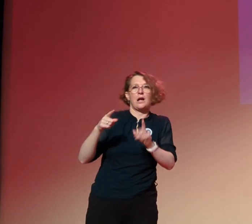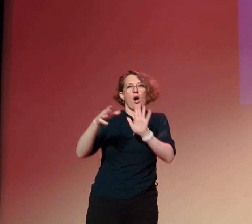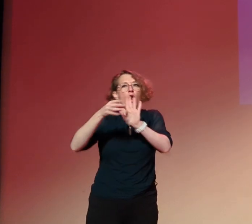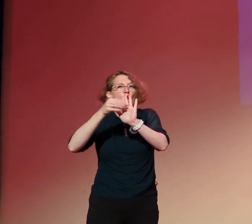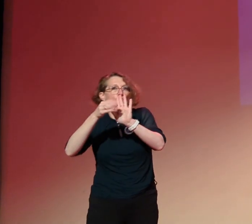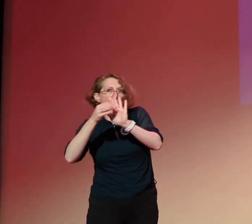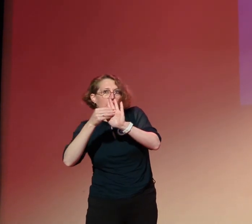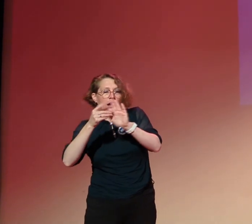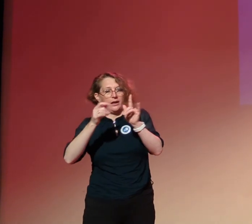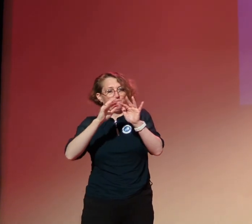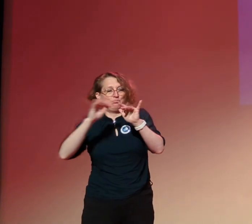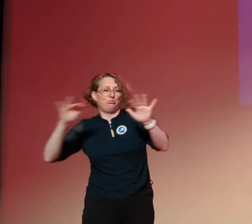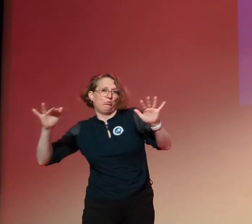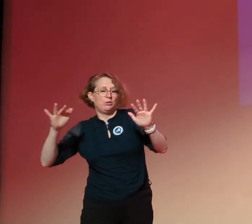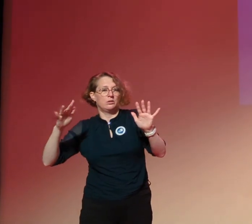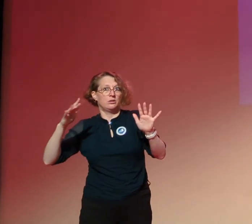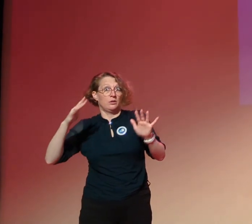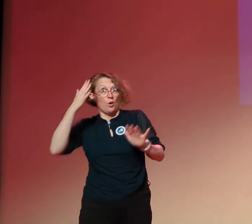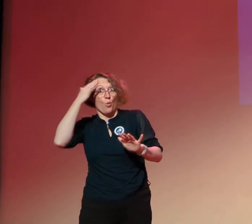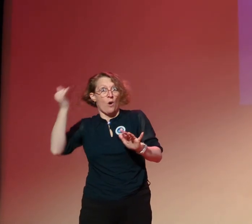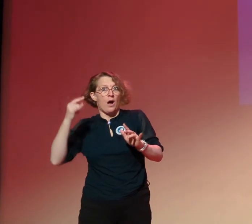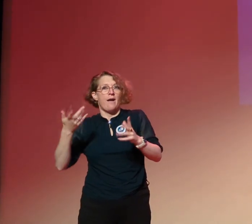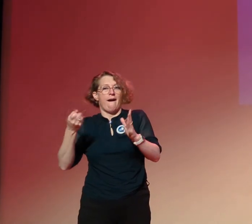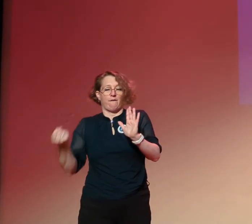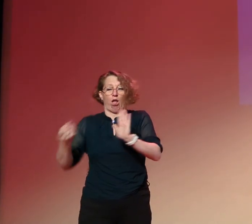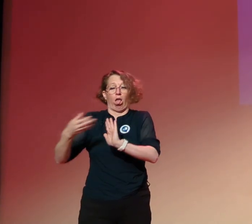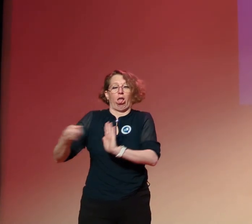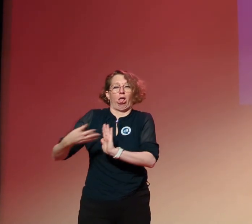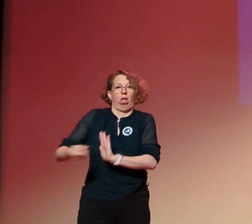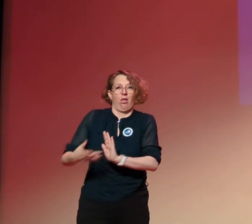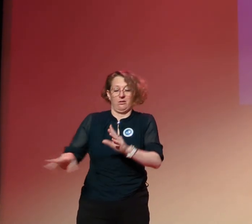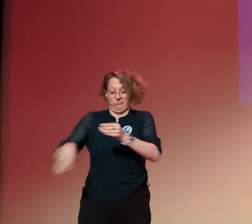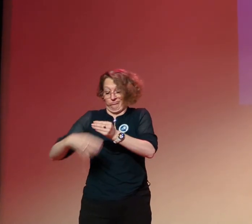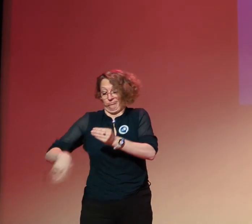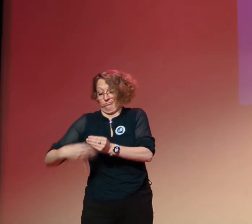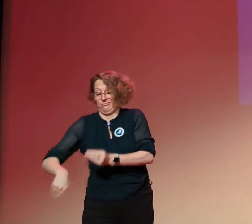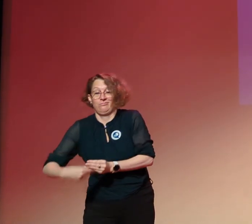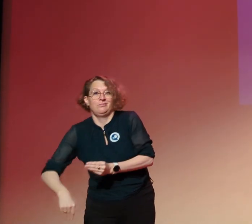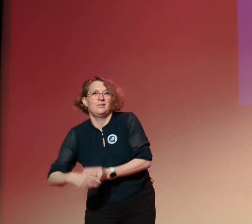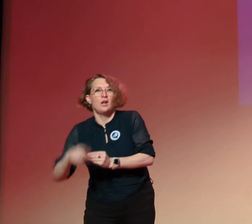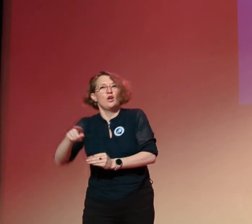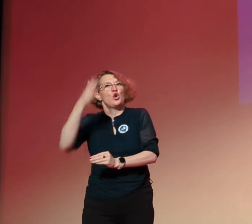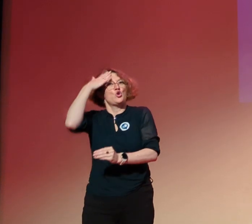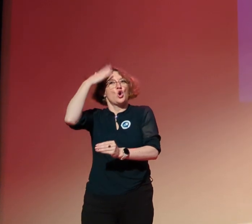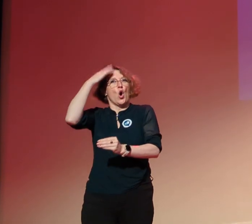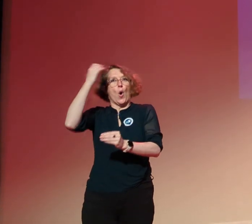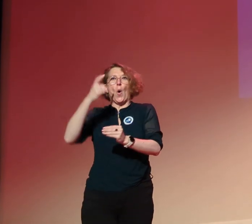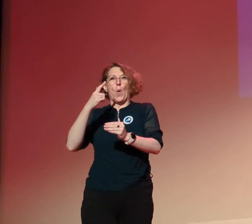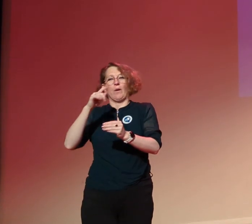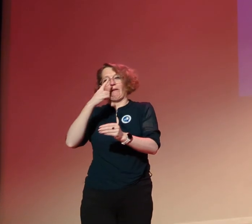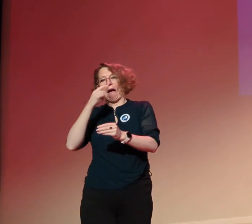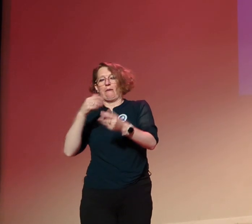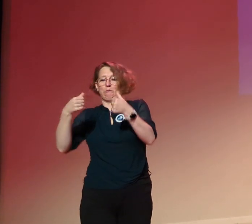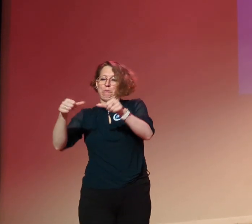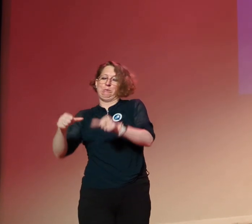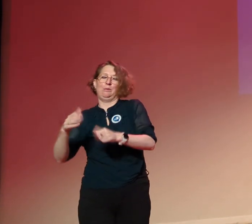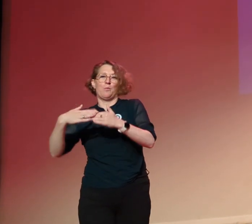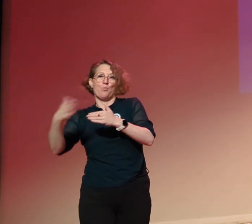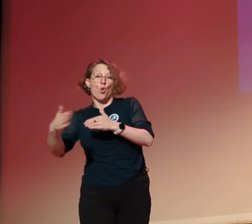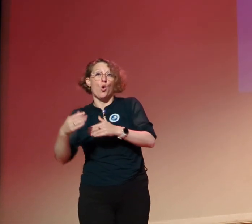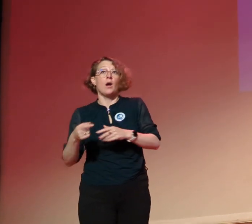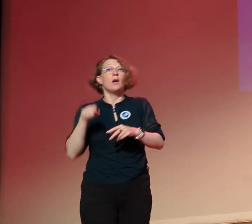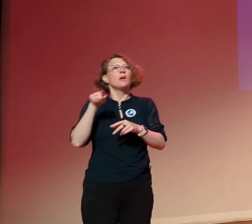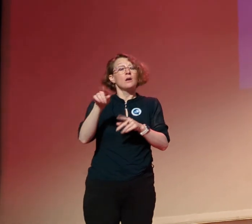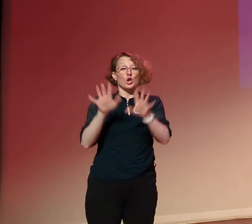used etc. mostly so that it knew there were other options than the ones that I gave it. And then if a gesture was metaphoric